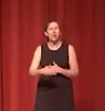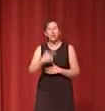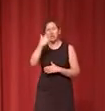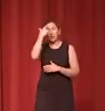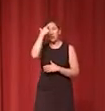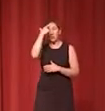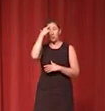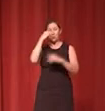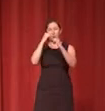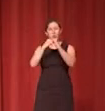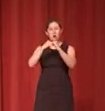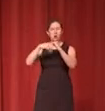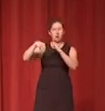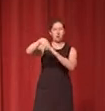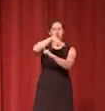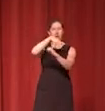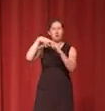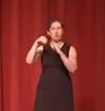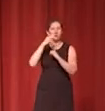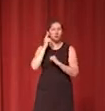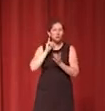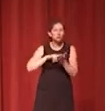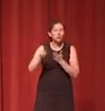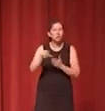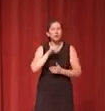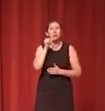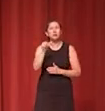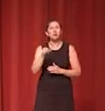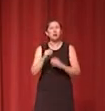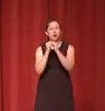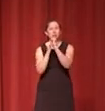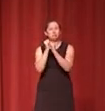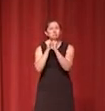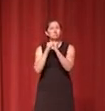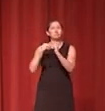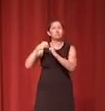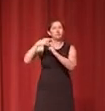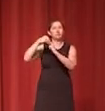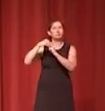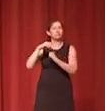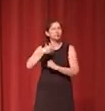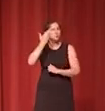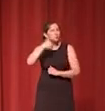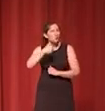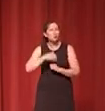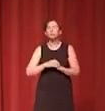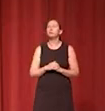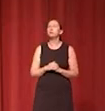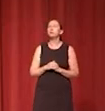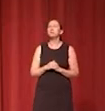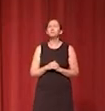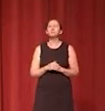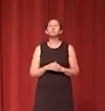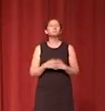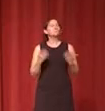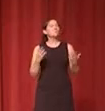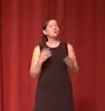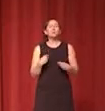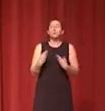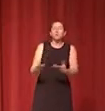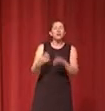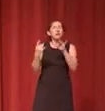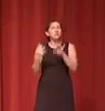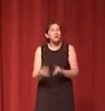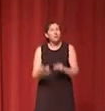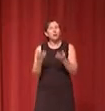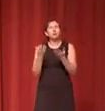brain scans to make sure there's no strokes. And then we'll provide some education and feedback, plug people in with resources.